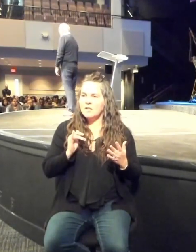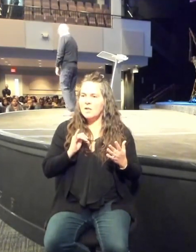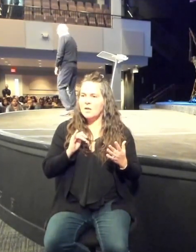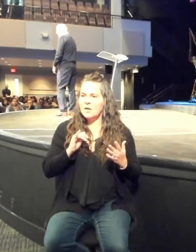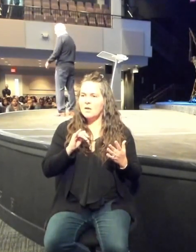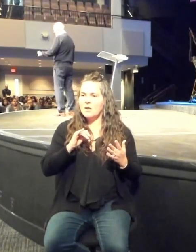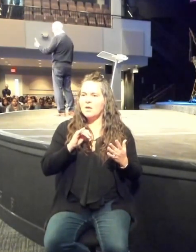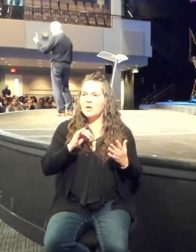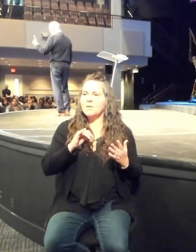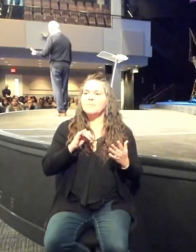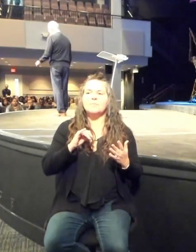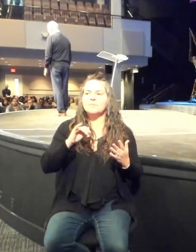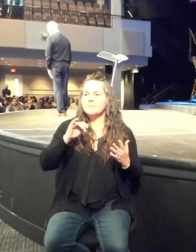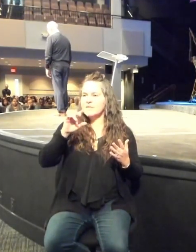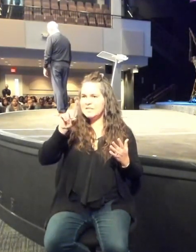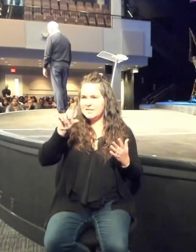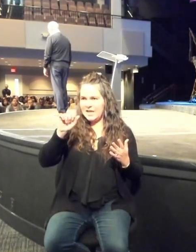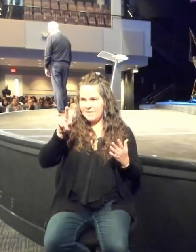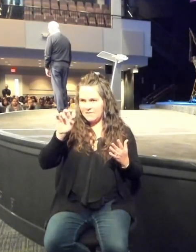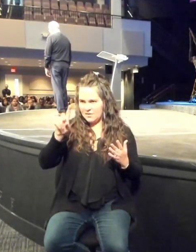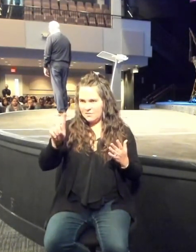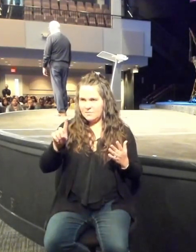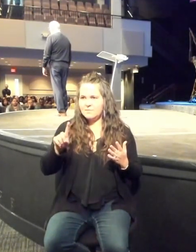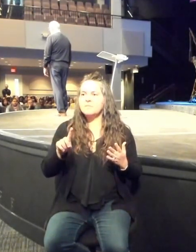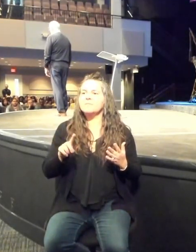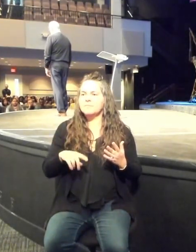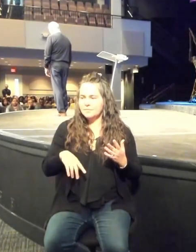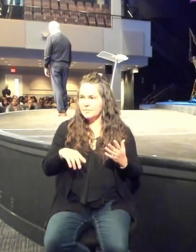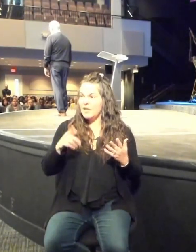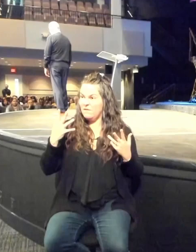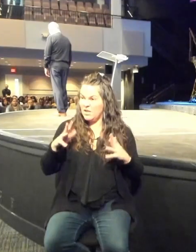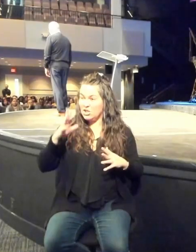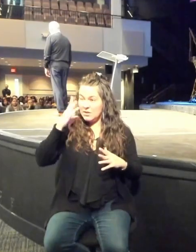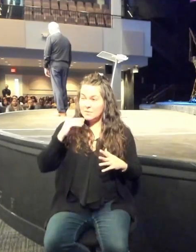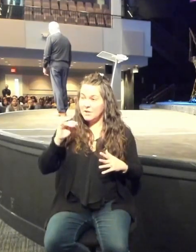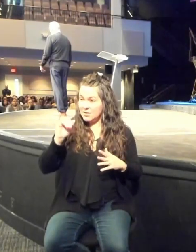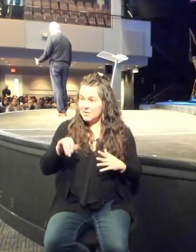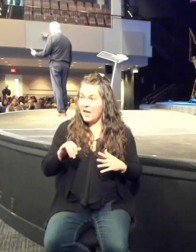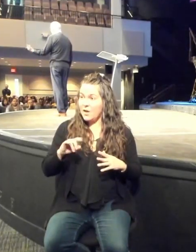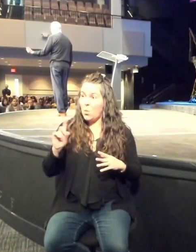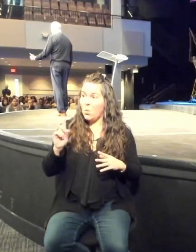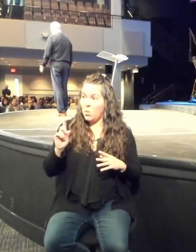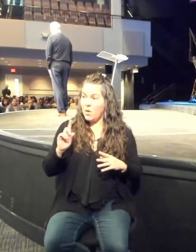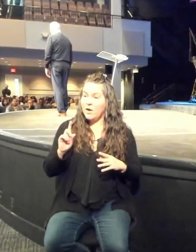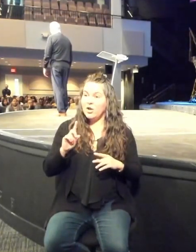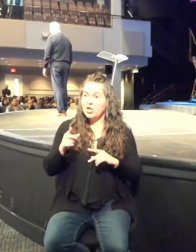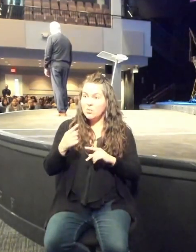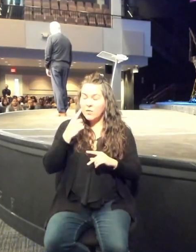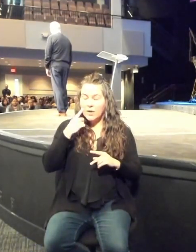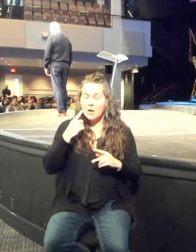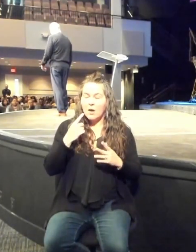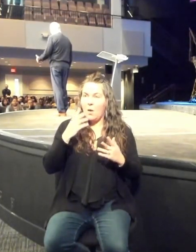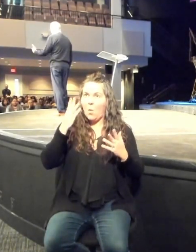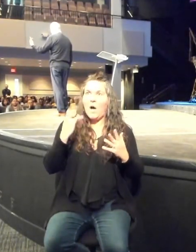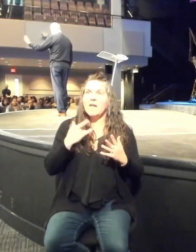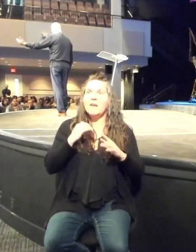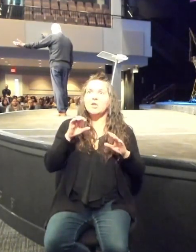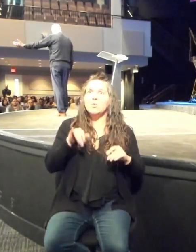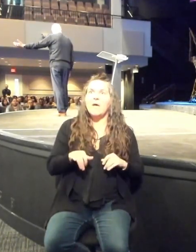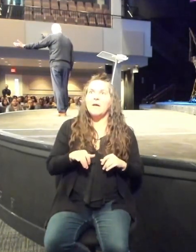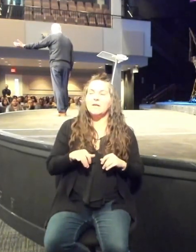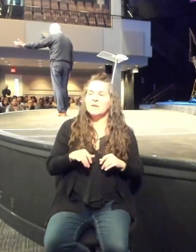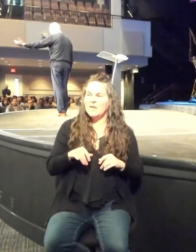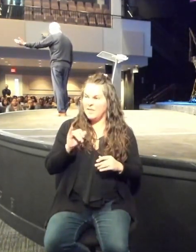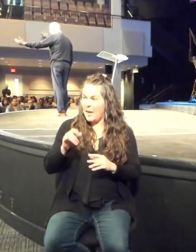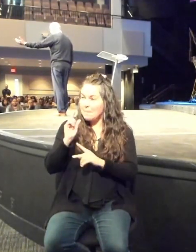that? Have you ever been there in your life? Amen. You ever had the why did I do that moment? Okay. Amen. Have you ever had that moment